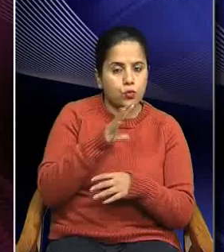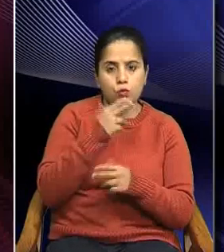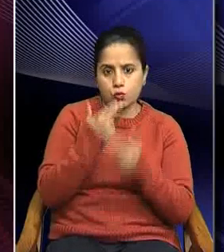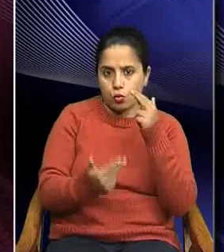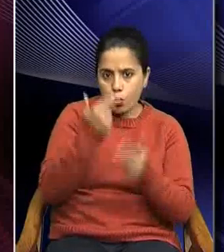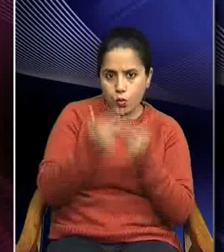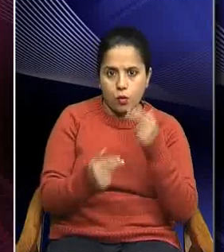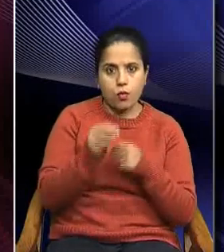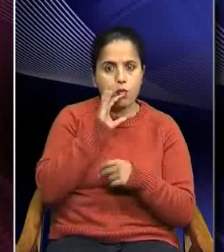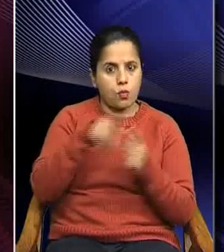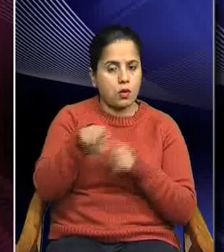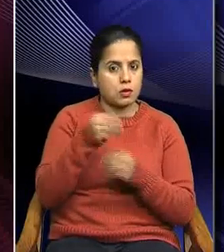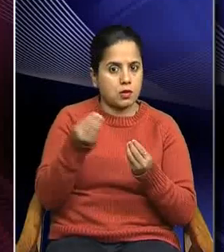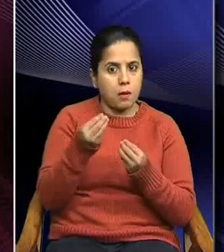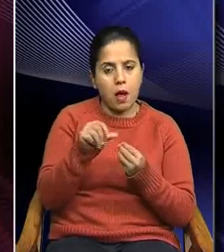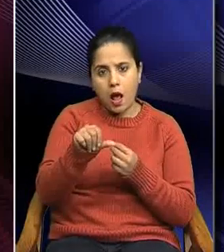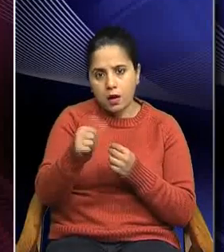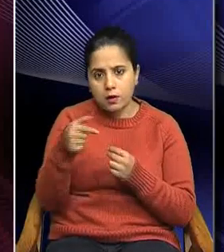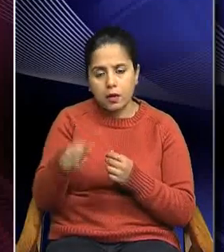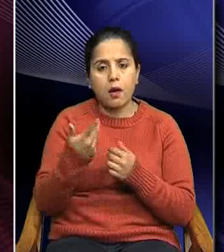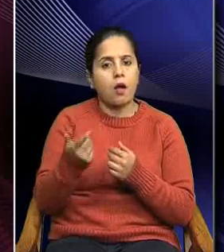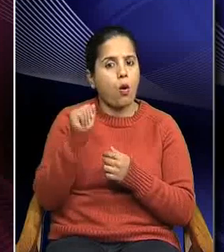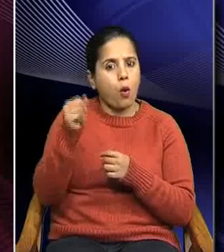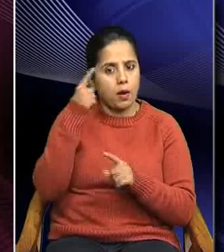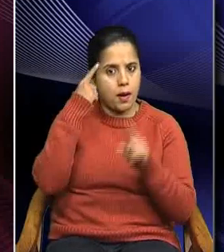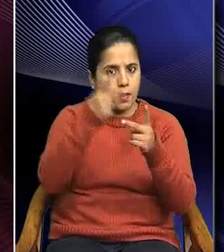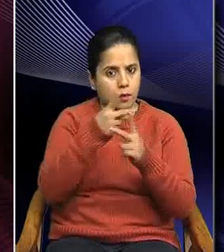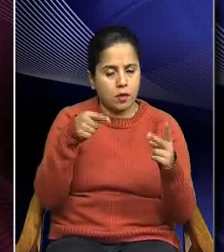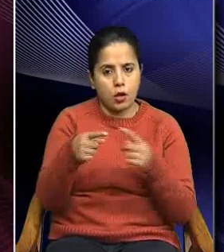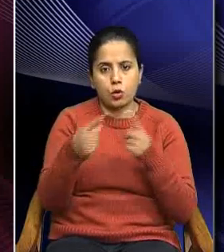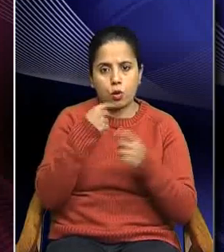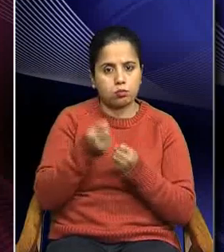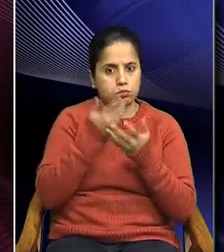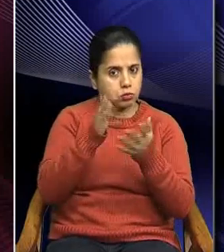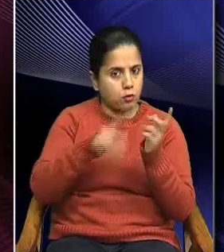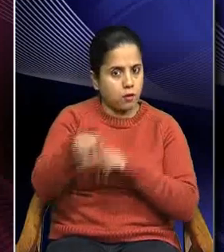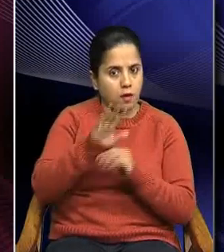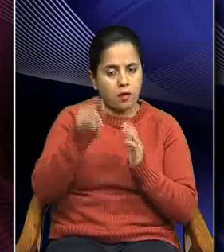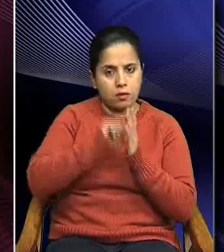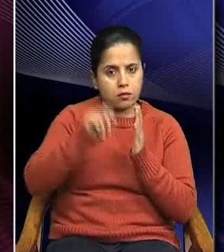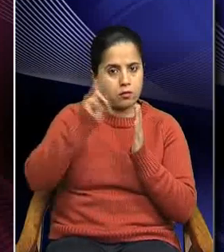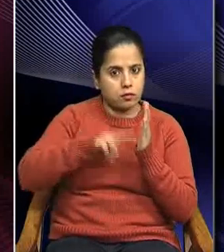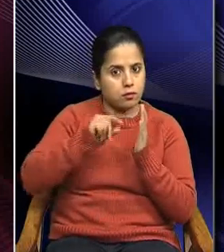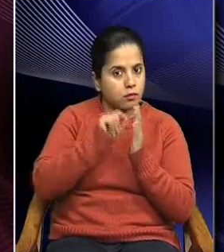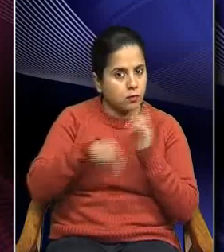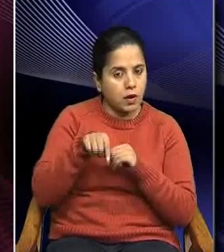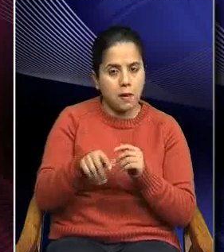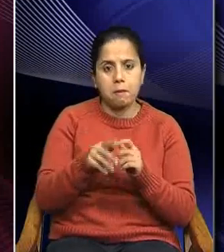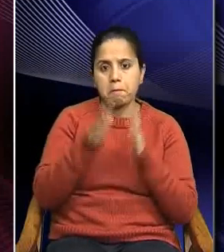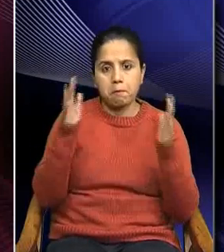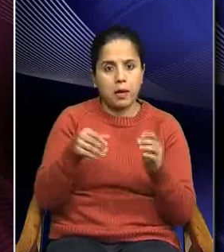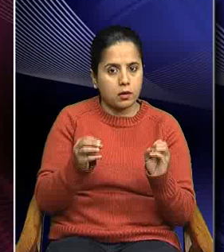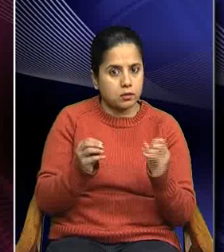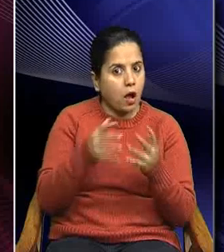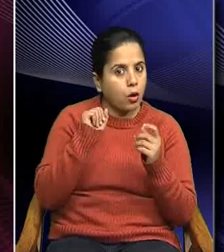other existential purposes that are spoken of in this literature as big origin